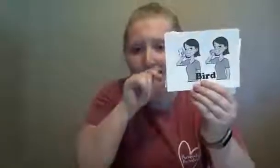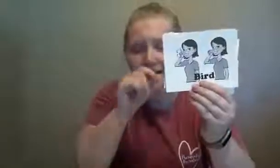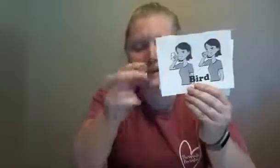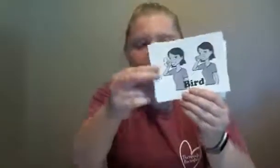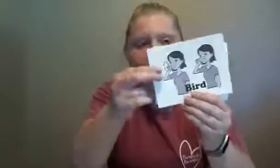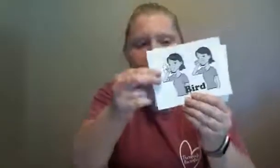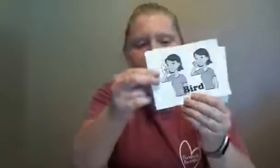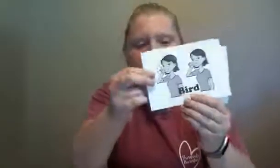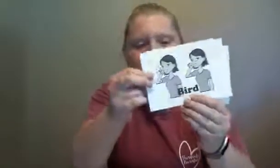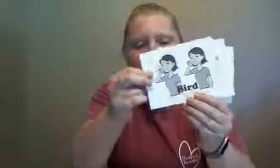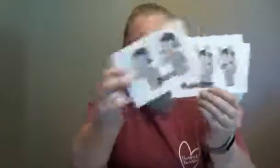bird,